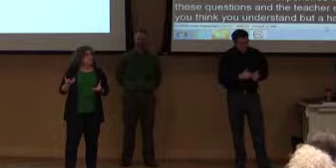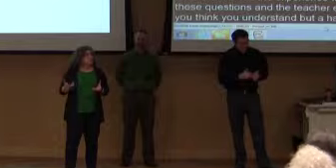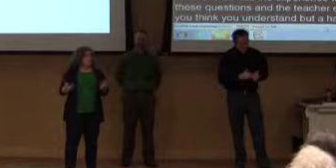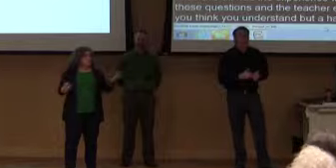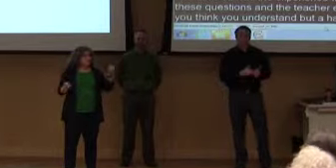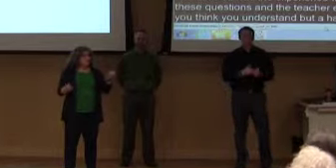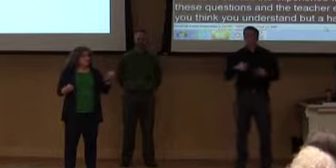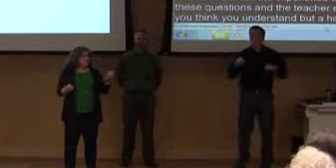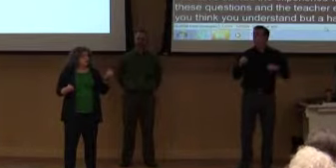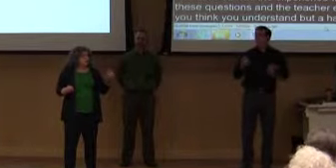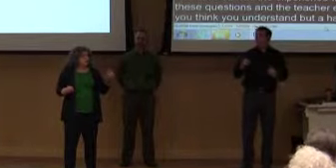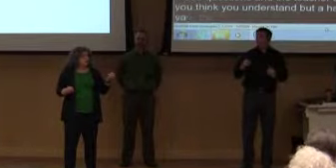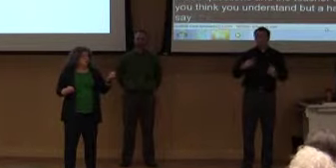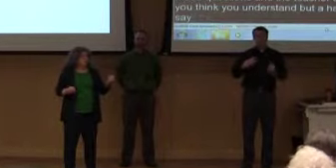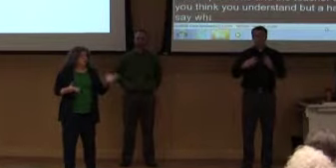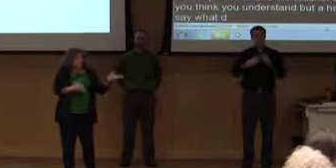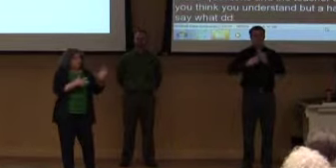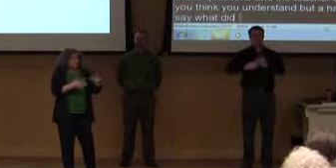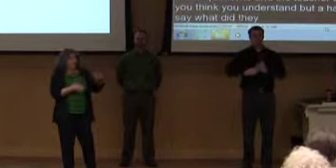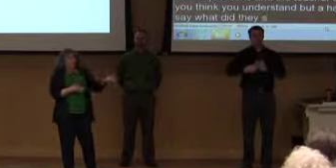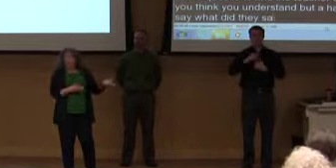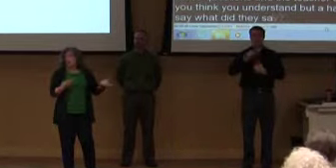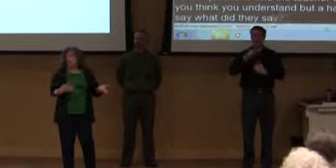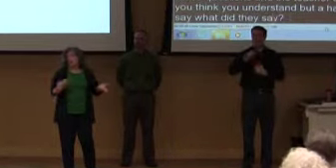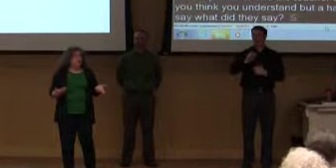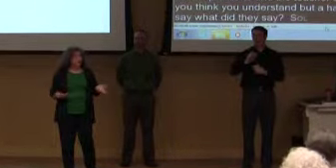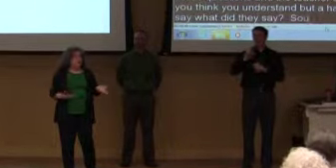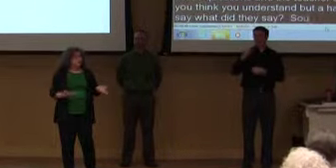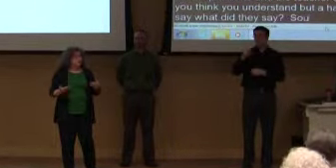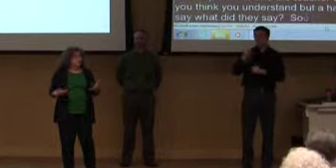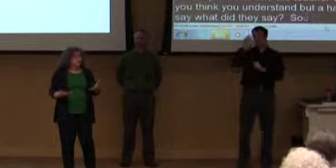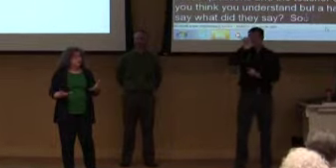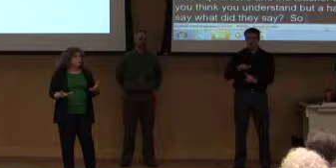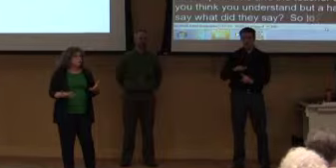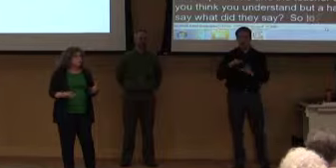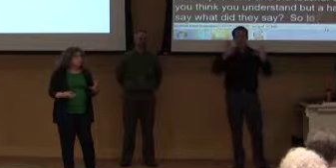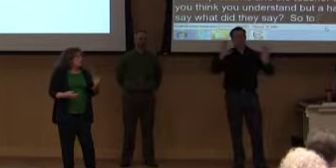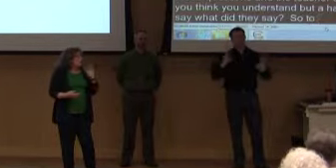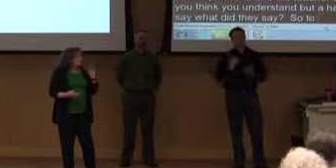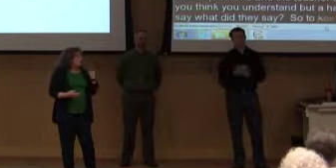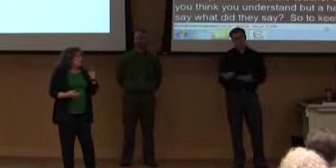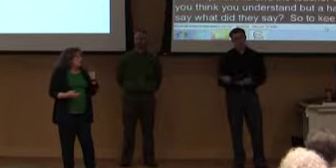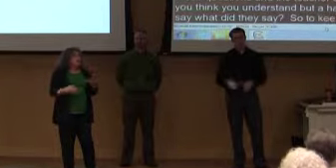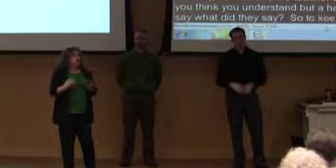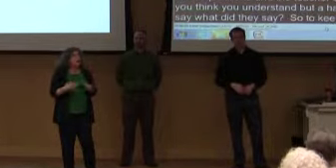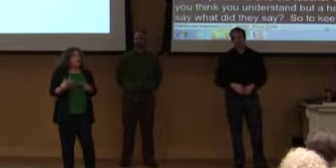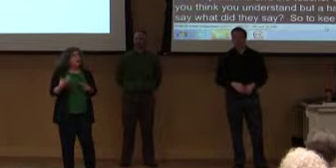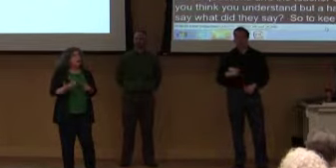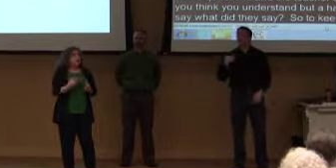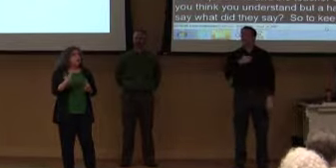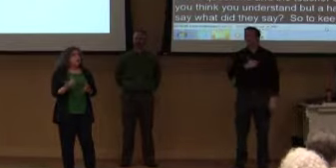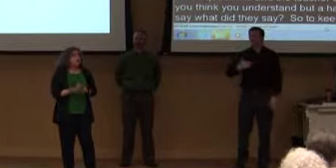the opportunity to actually preserve and archive the chat would be a great resource. We've